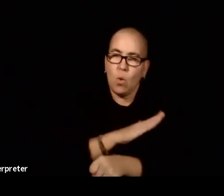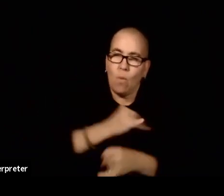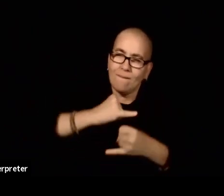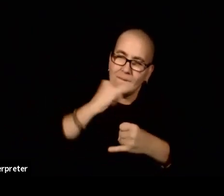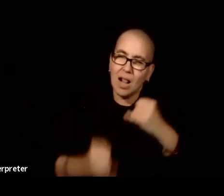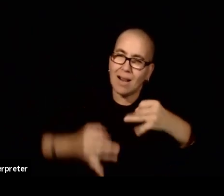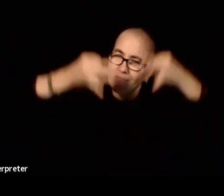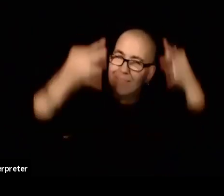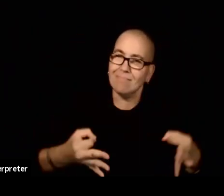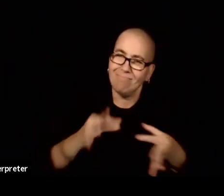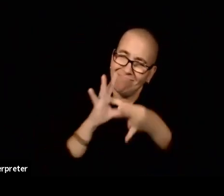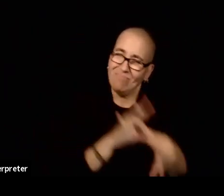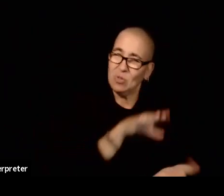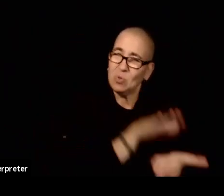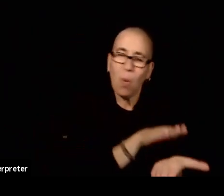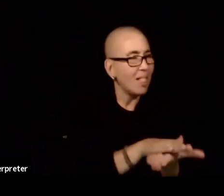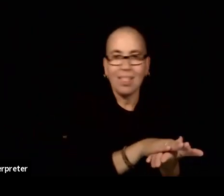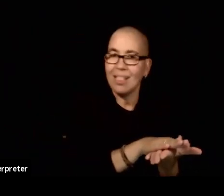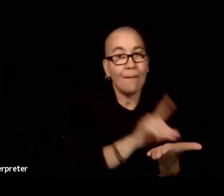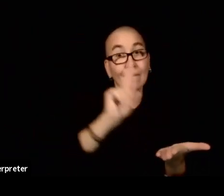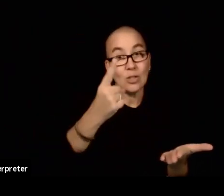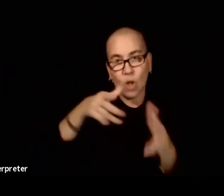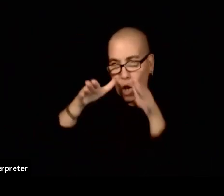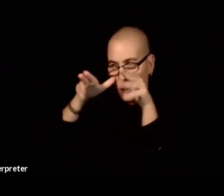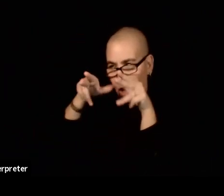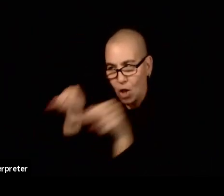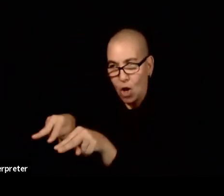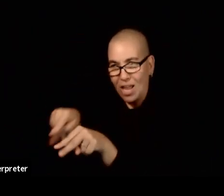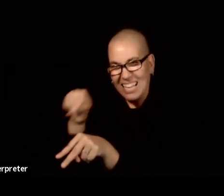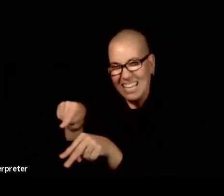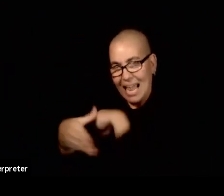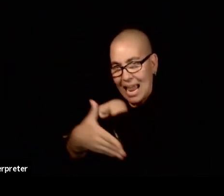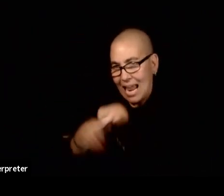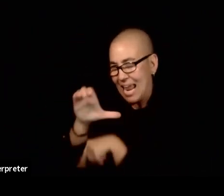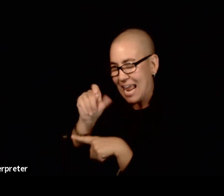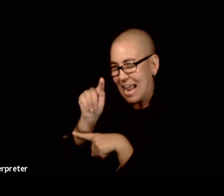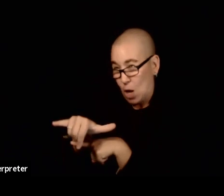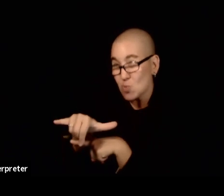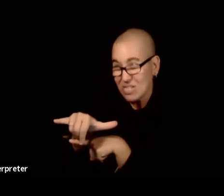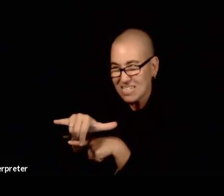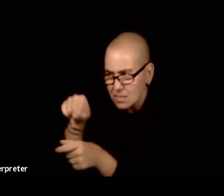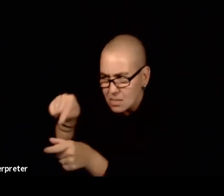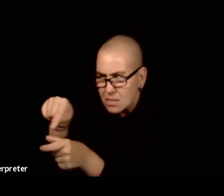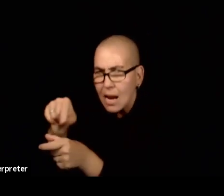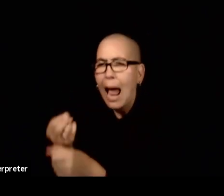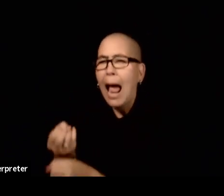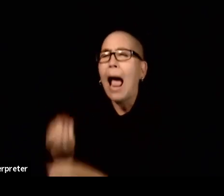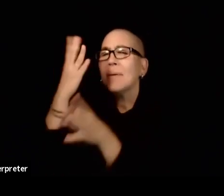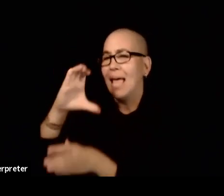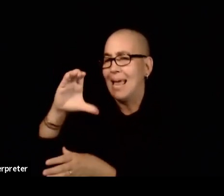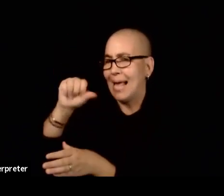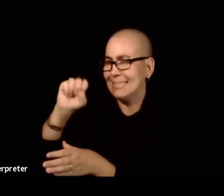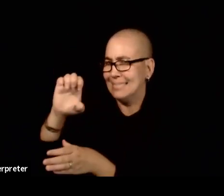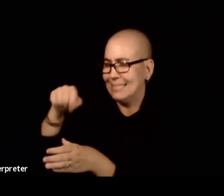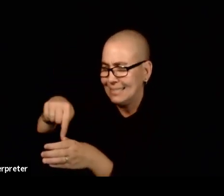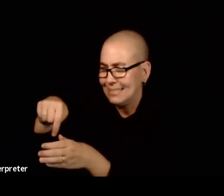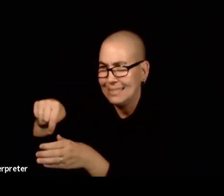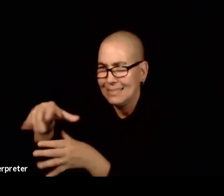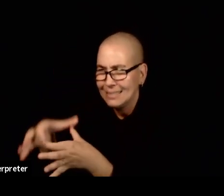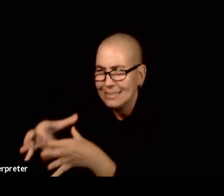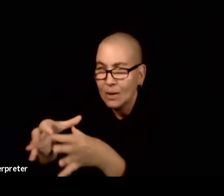specific outbreaks going on that are associated with a known event or a known setting. Sometimes it's because we're doing widespread